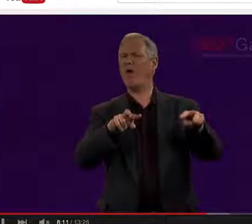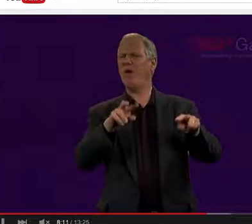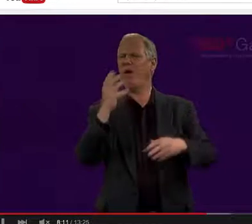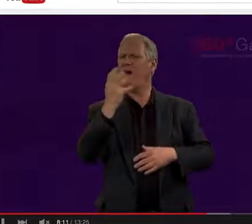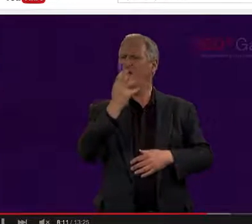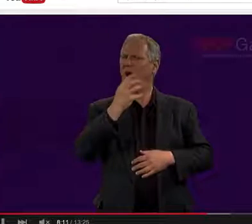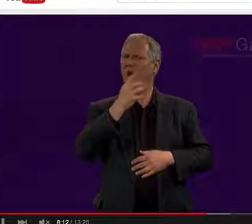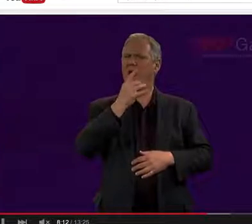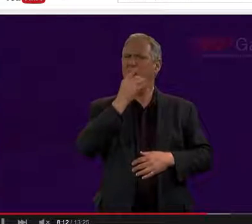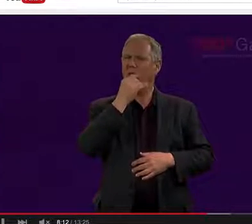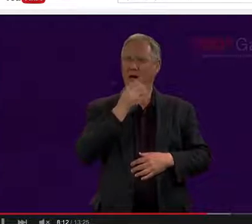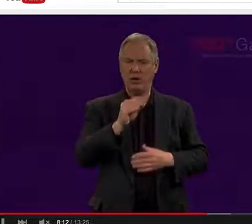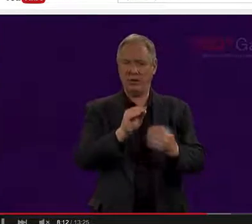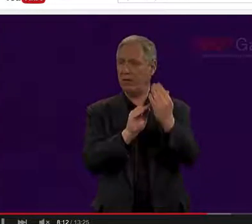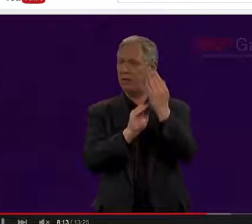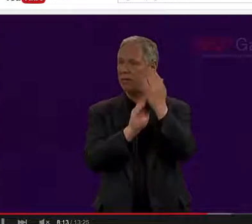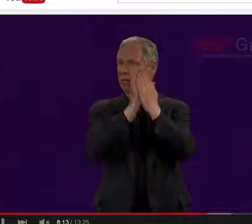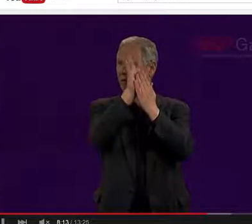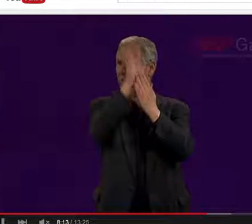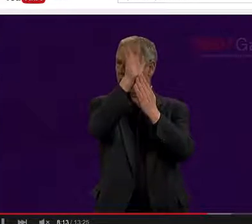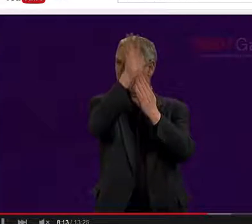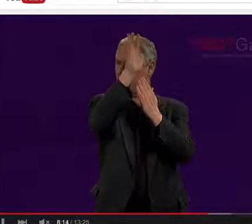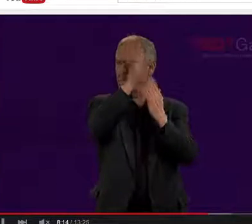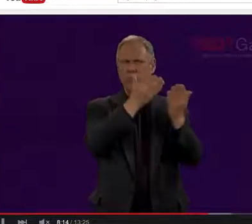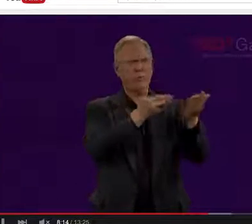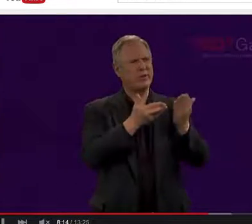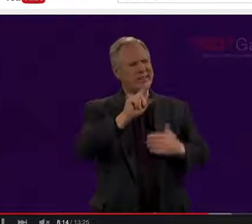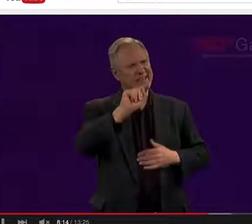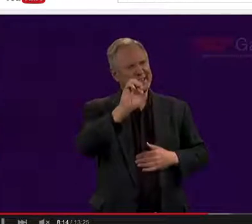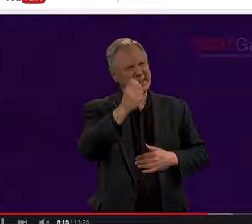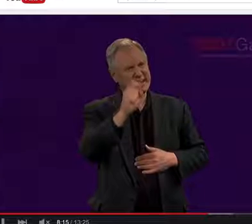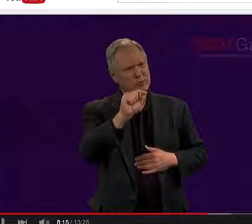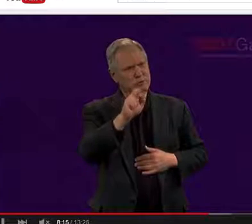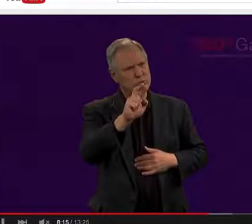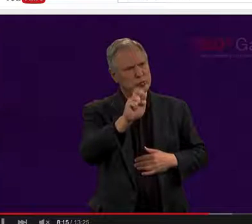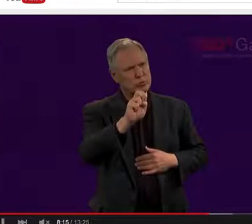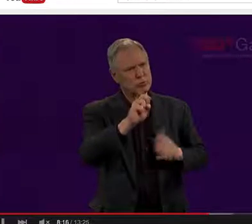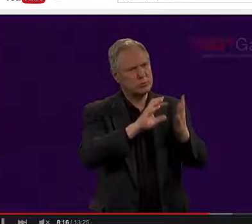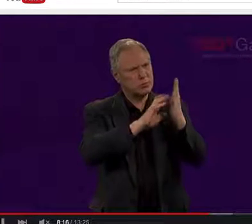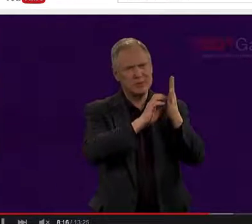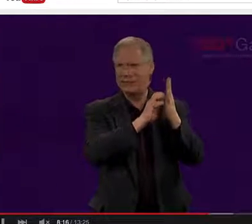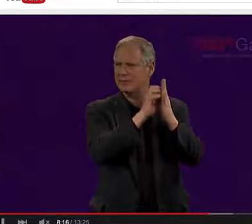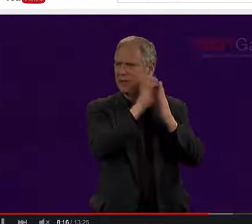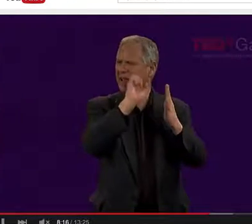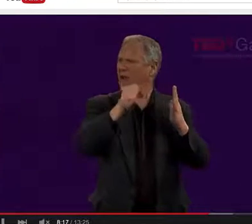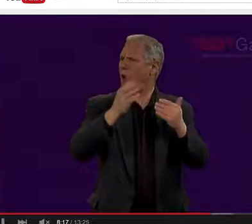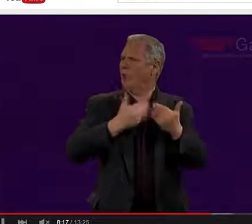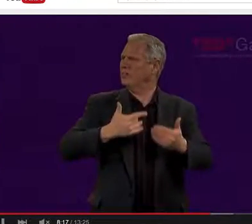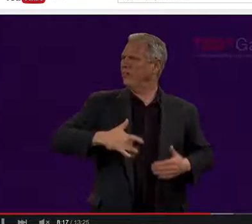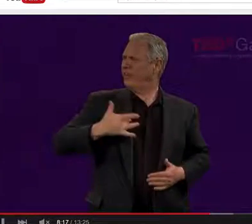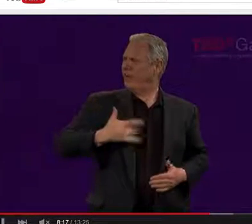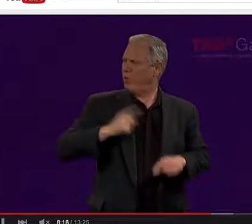We changed the space and the colors. We're lighting up the walls.